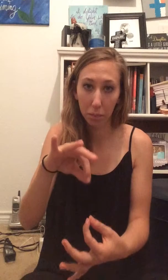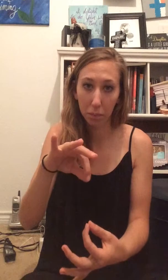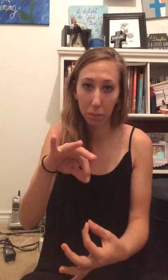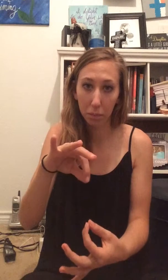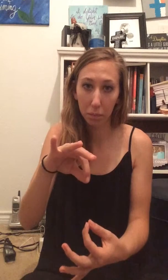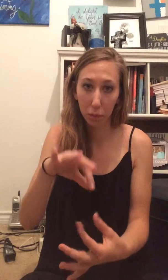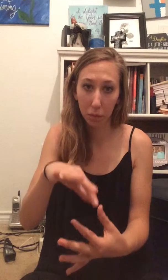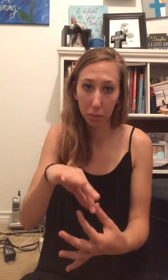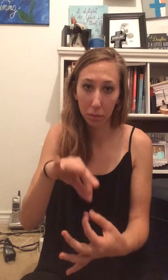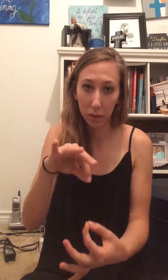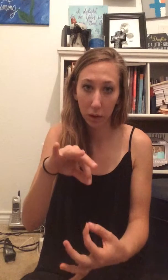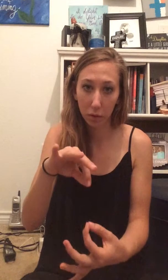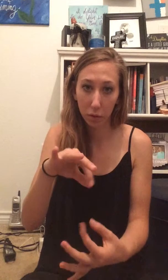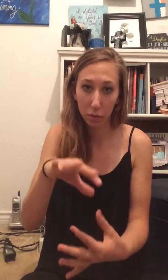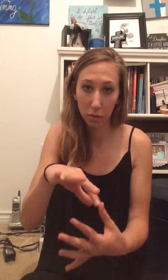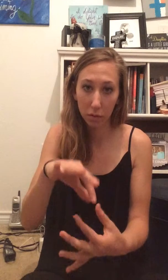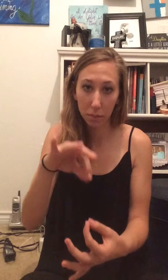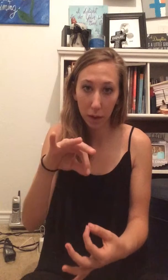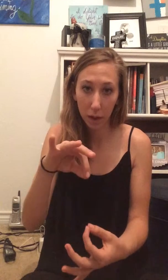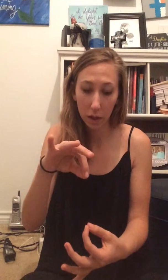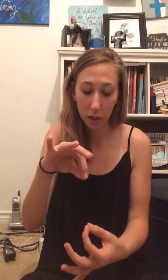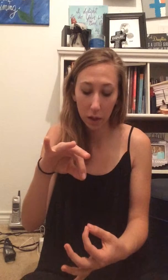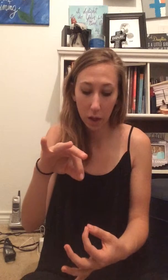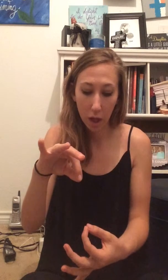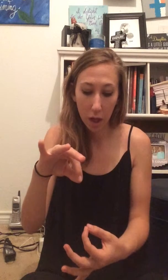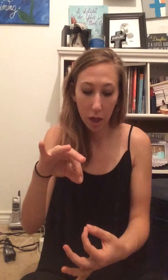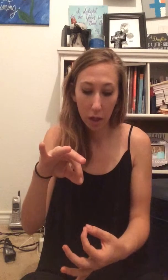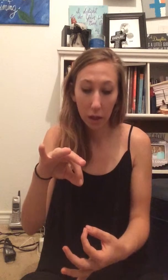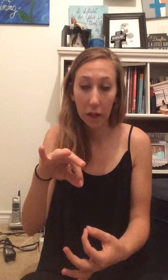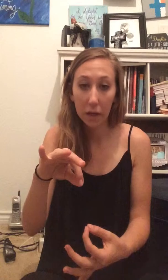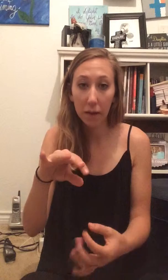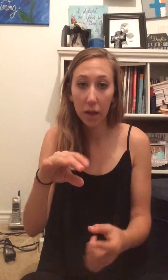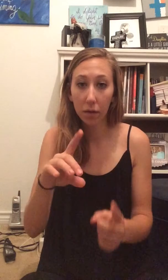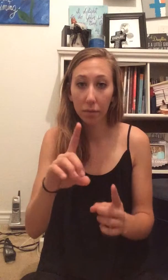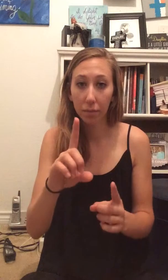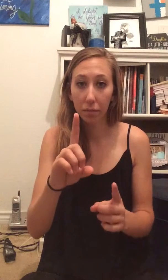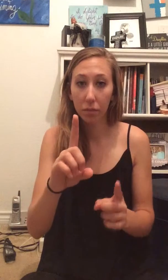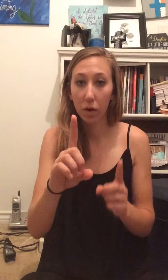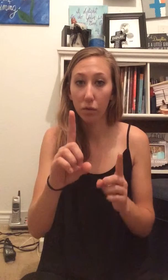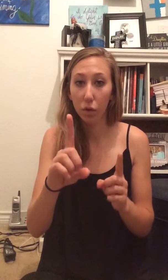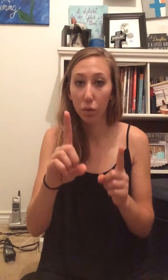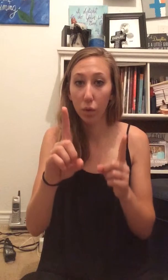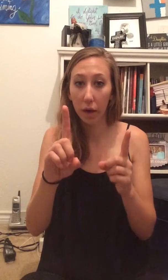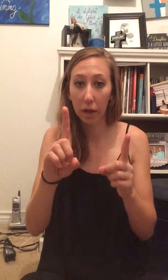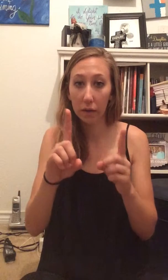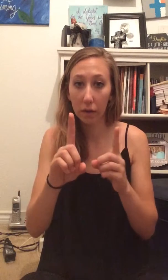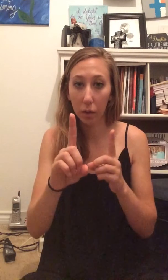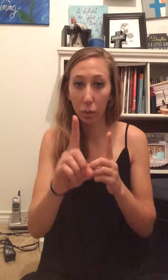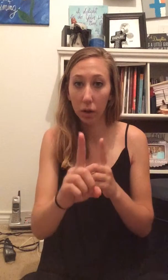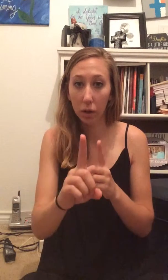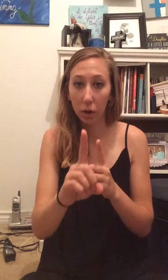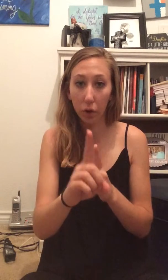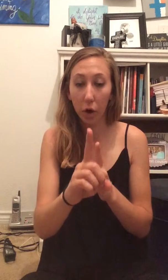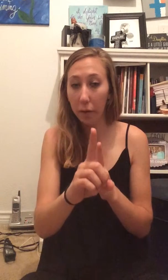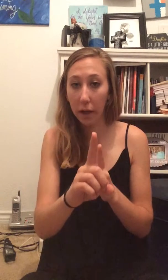pull them together. So Spirit lead me, you have two one hands and one, your dominant